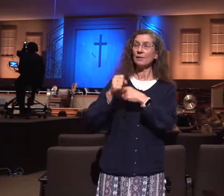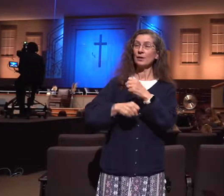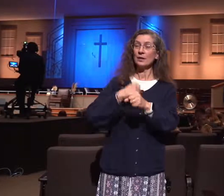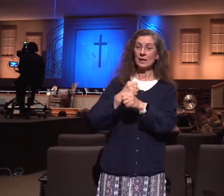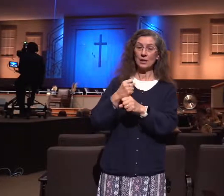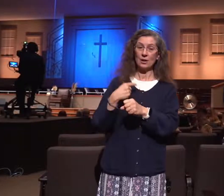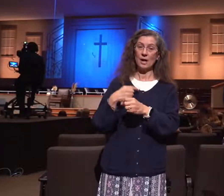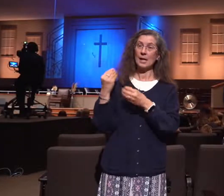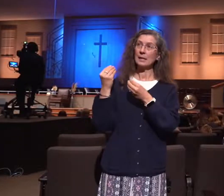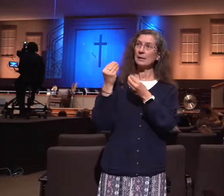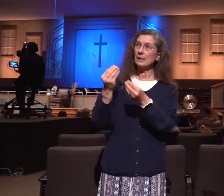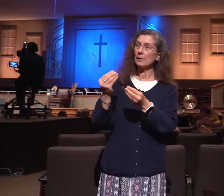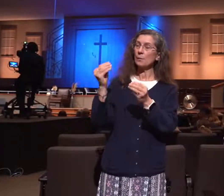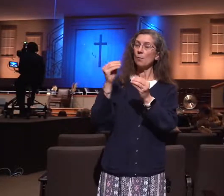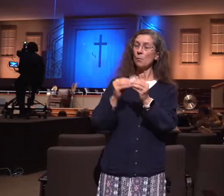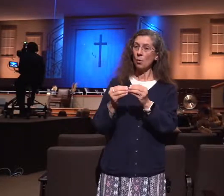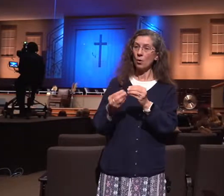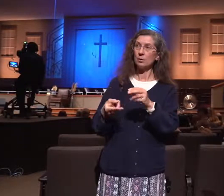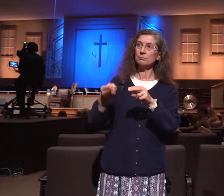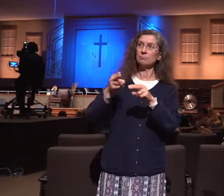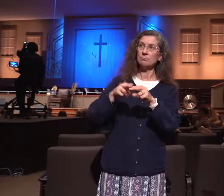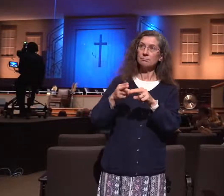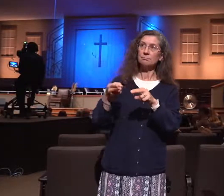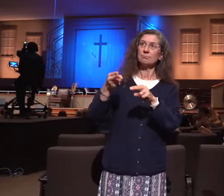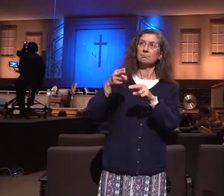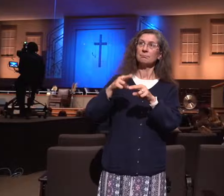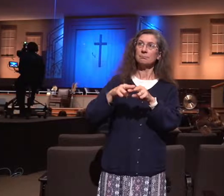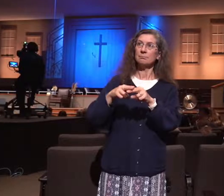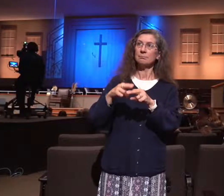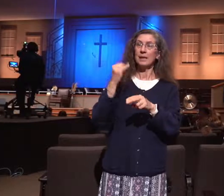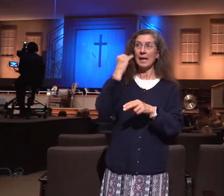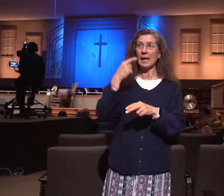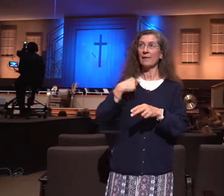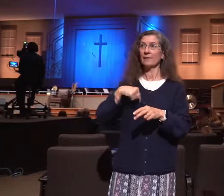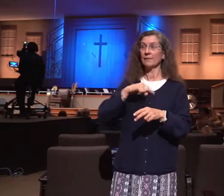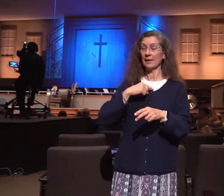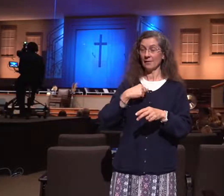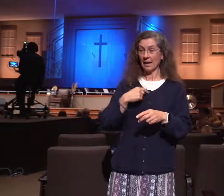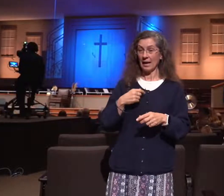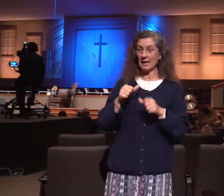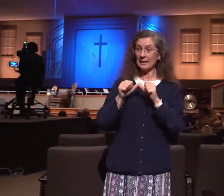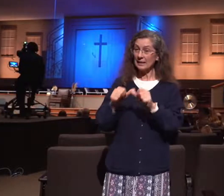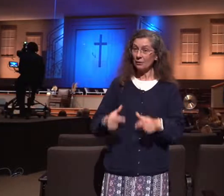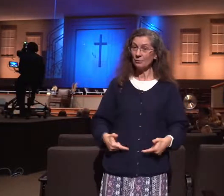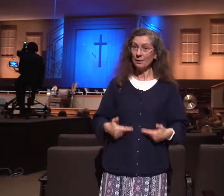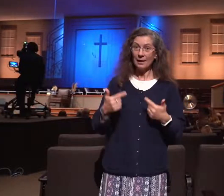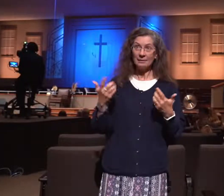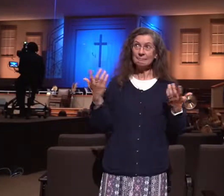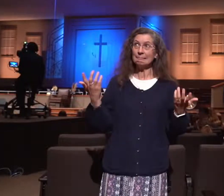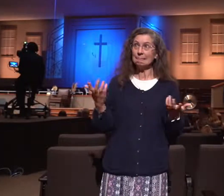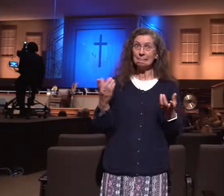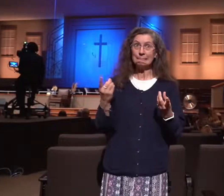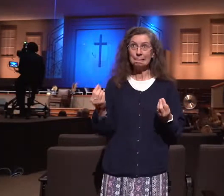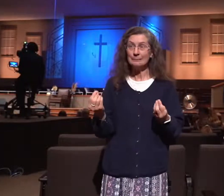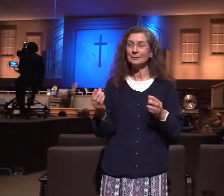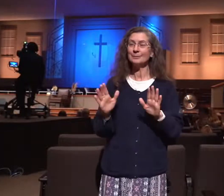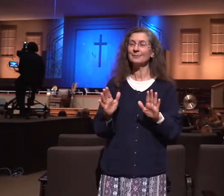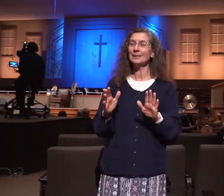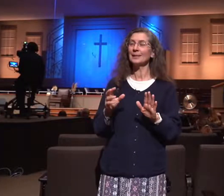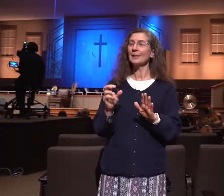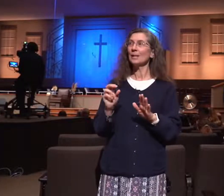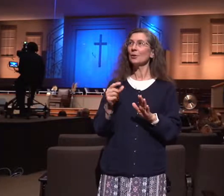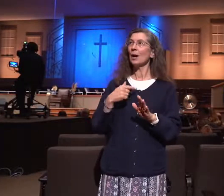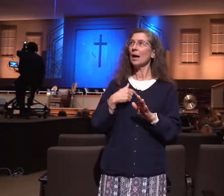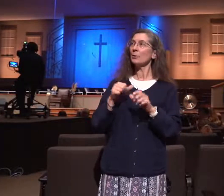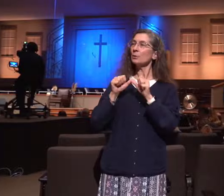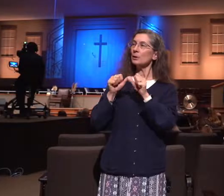my giving. Amen. Now, if I get much older, I don't know what I'll do, okay? No, I will. As long as God lets me live, I'll